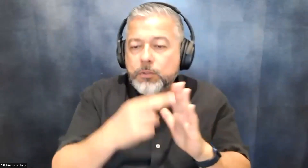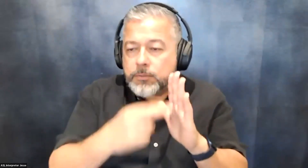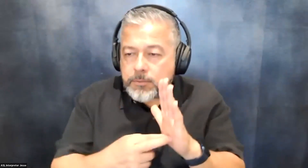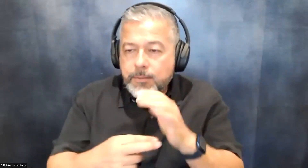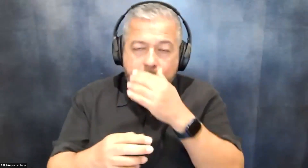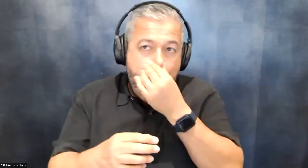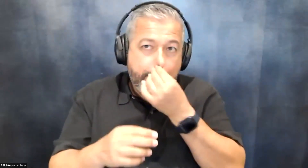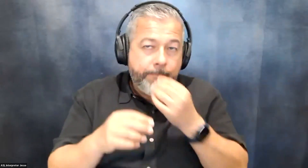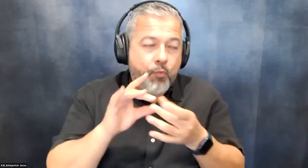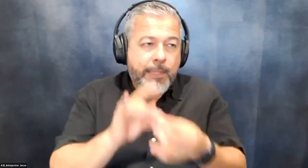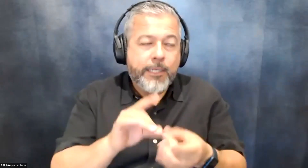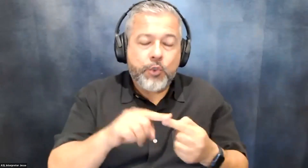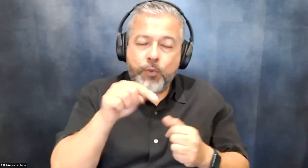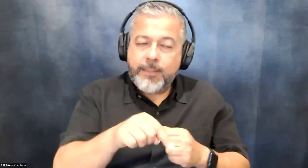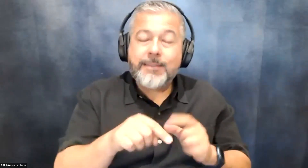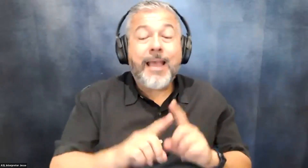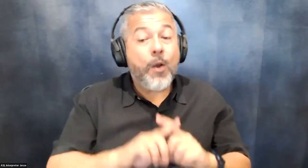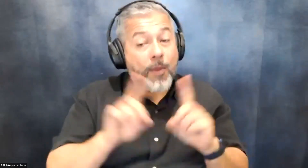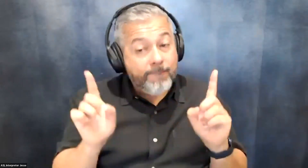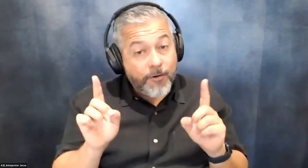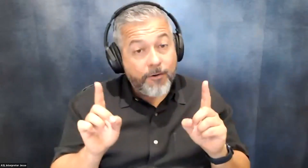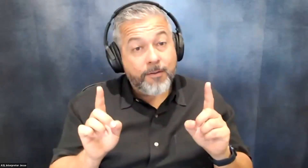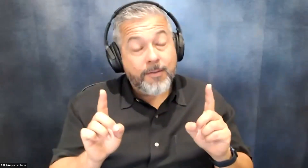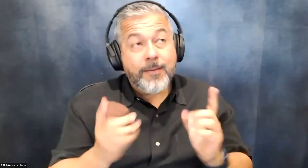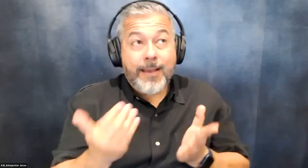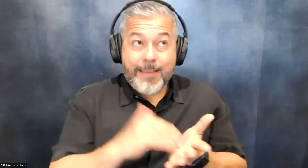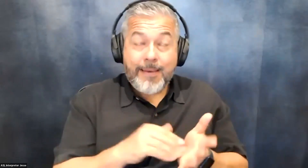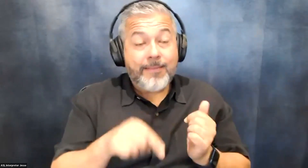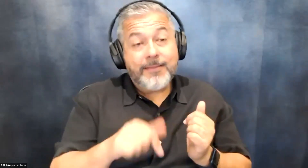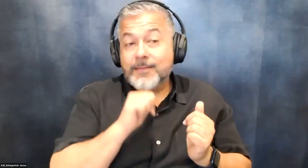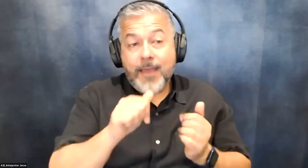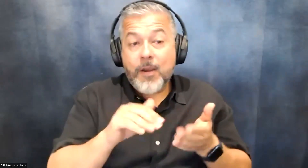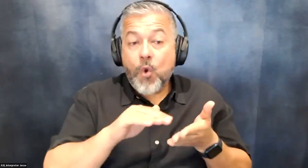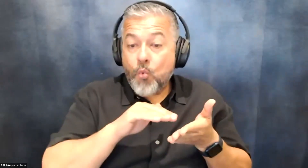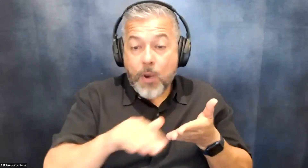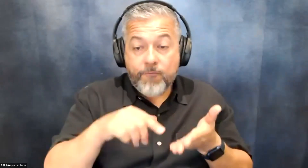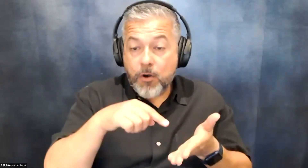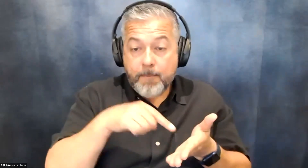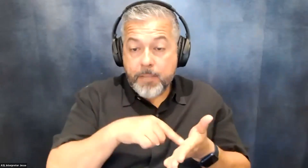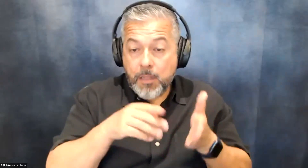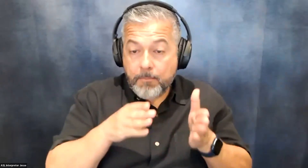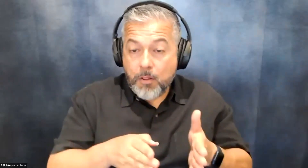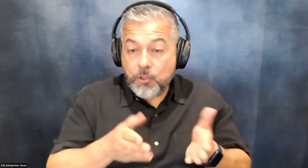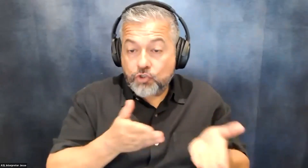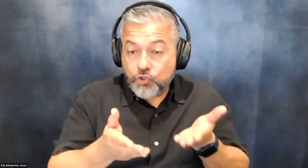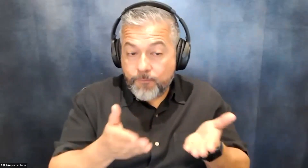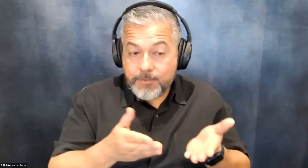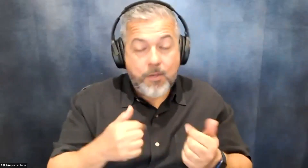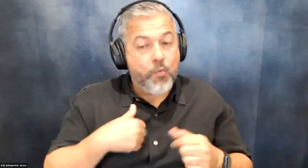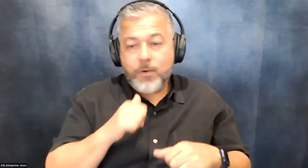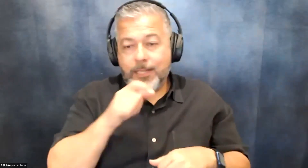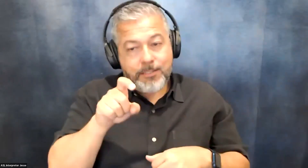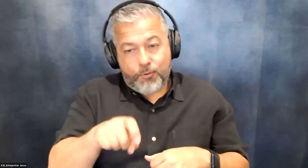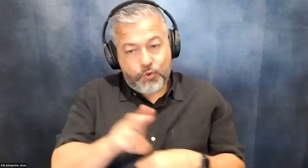in relation to this. However, and again, it's also not a waiver billable service, which we are not supposed to be utilizing widely, and especially